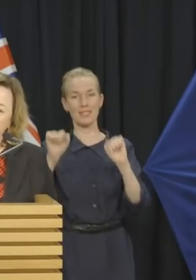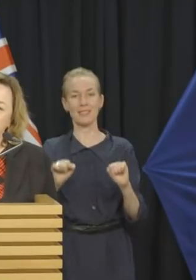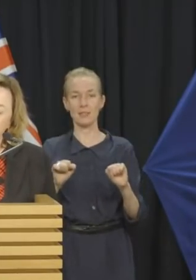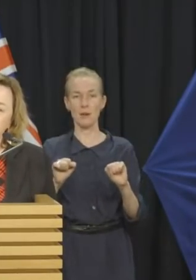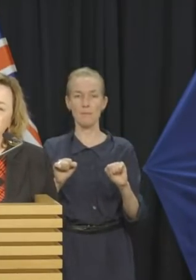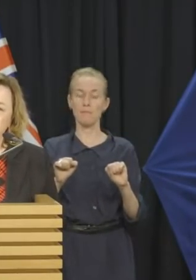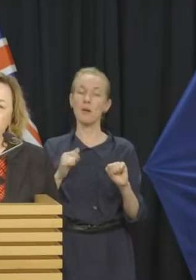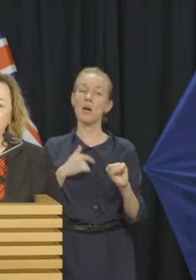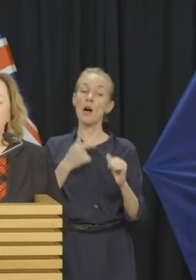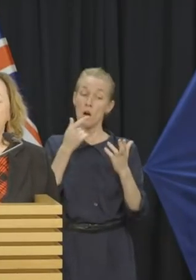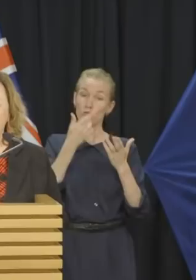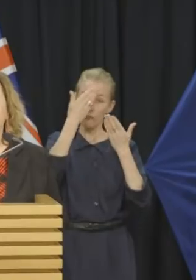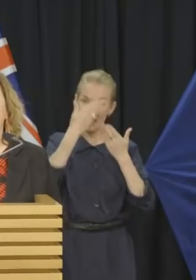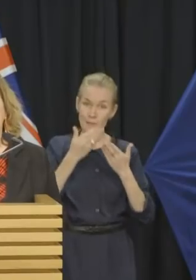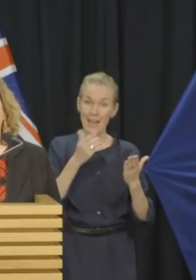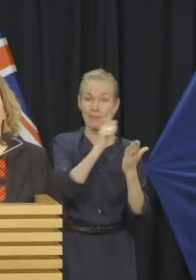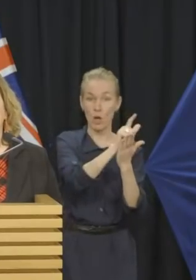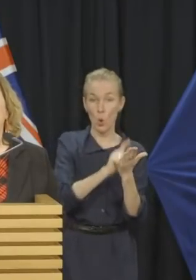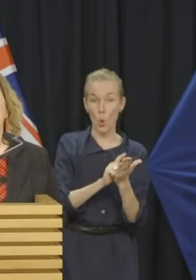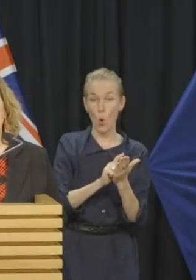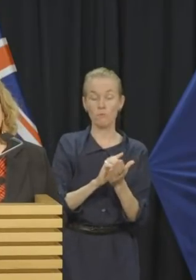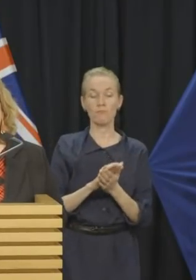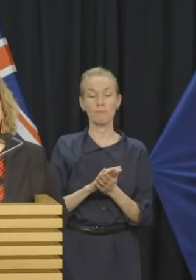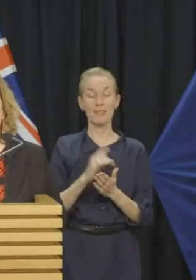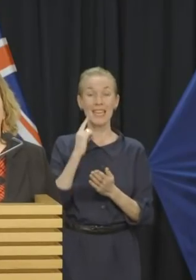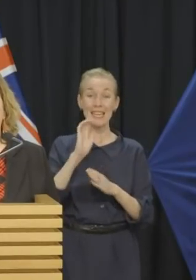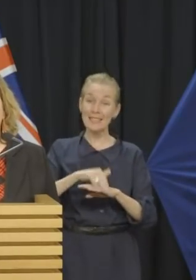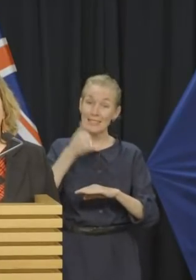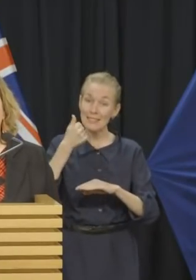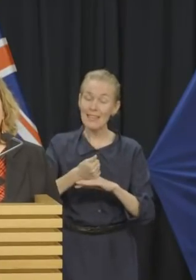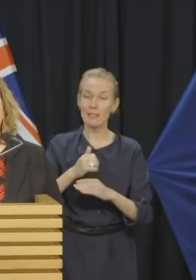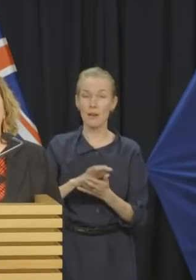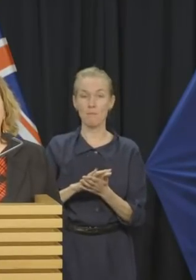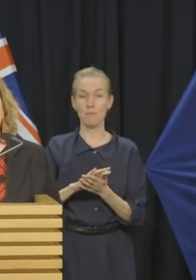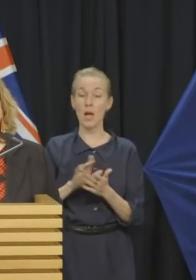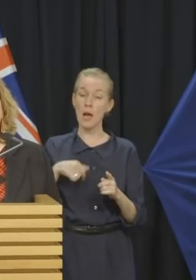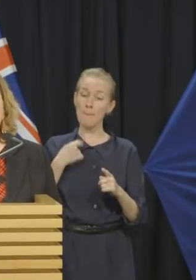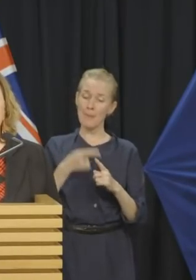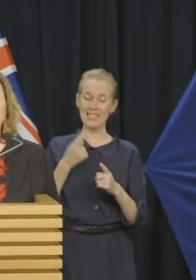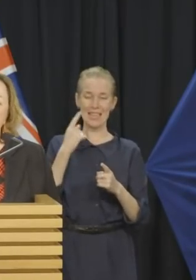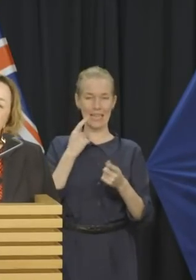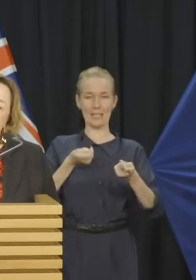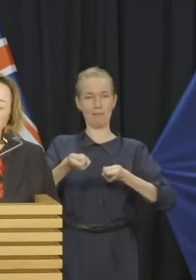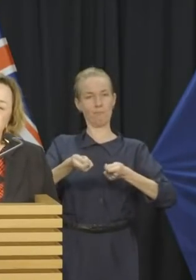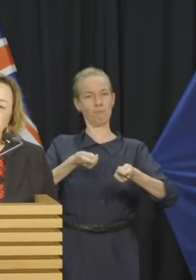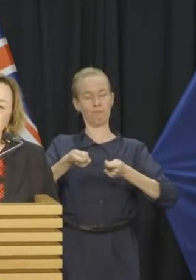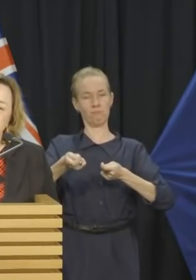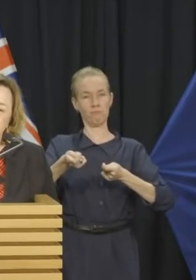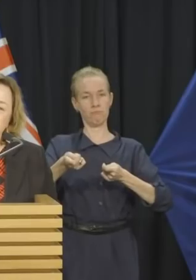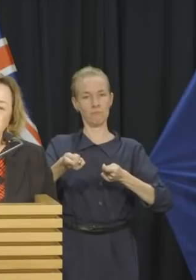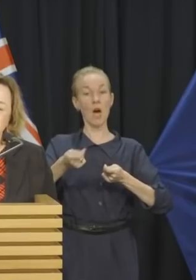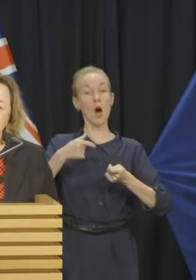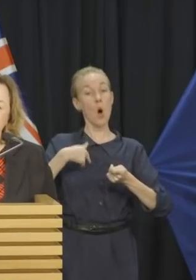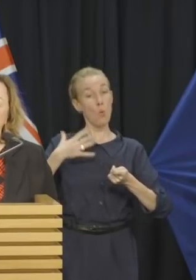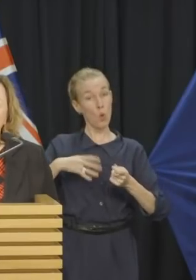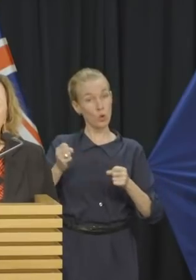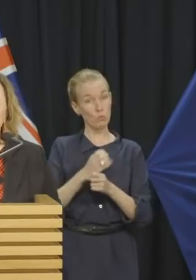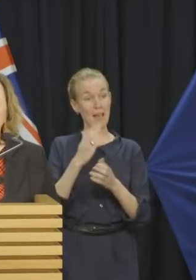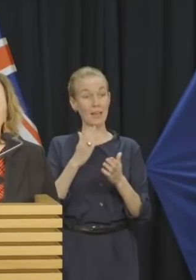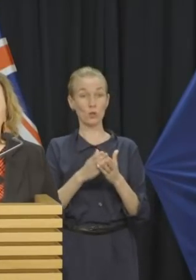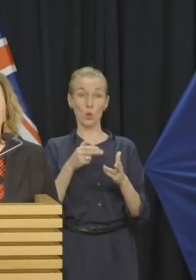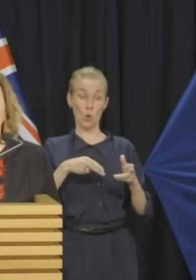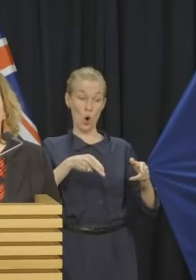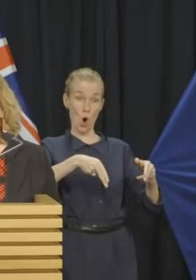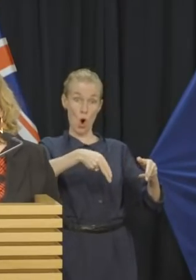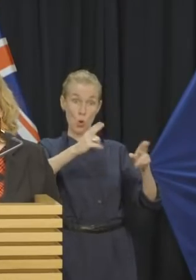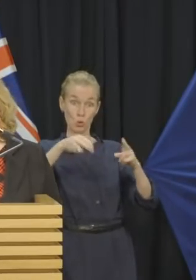a practical point of view, we could make sure continue to ensure that New Zealand's managed isolation and